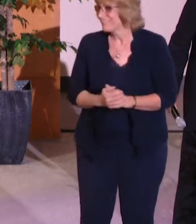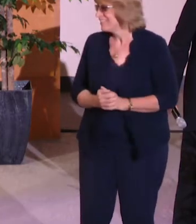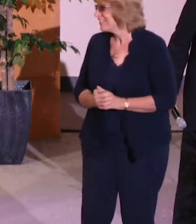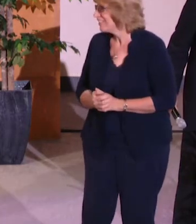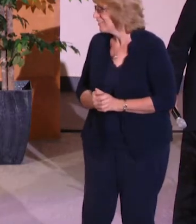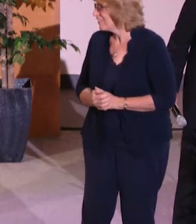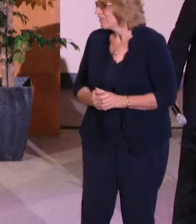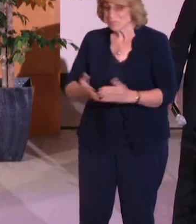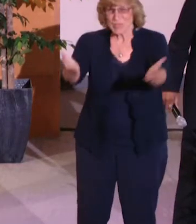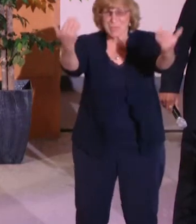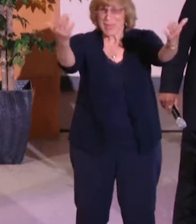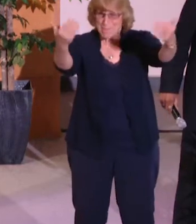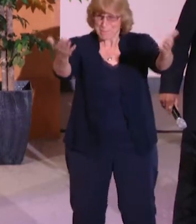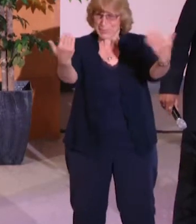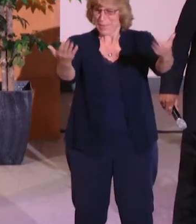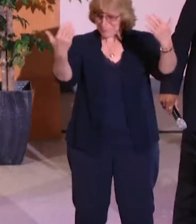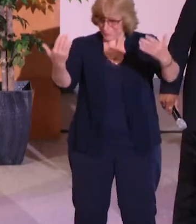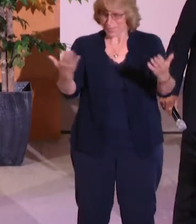It's only eight of y'all. Come closer. Come on.